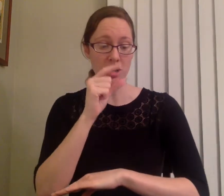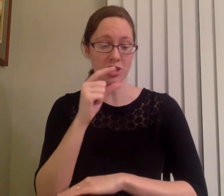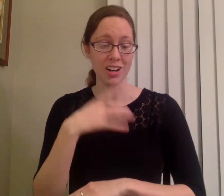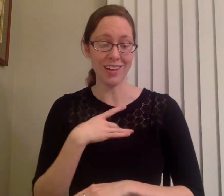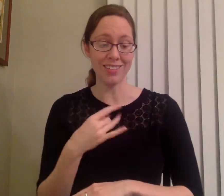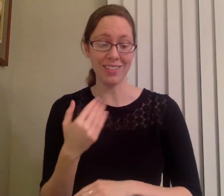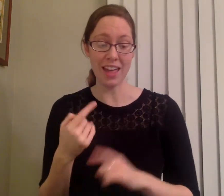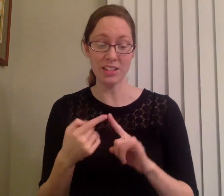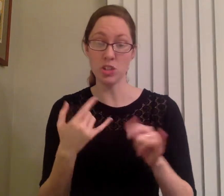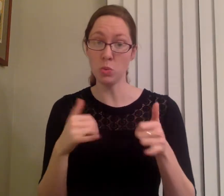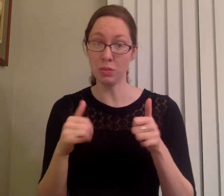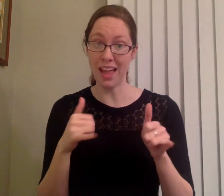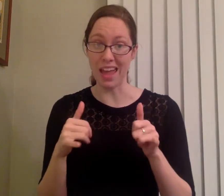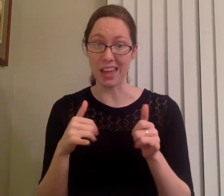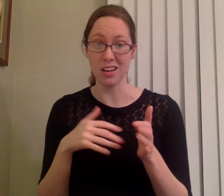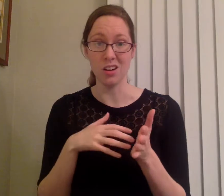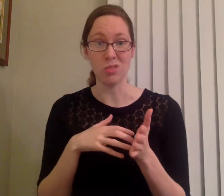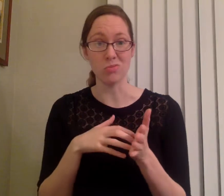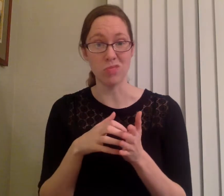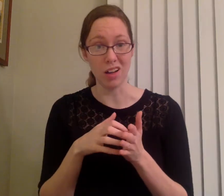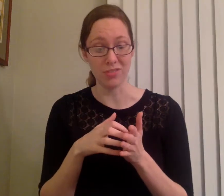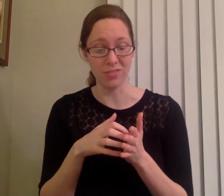George liked to play rough.